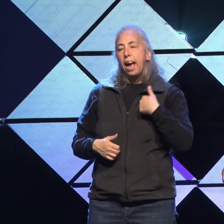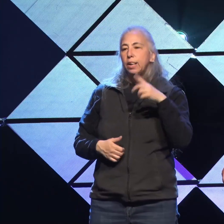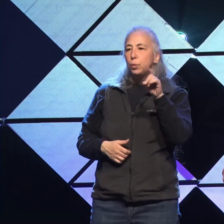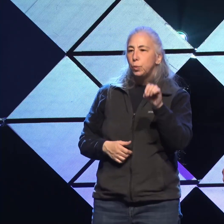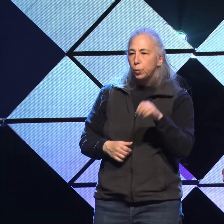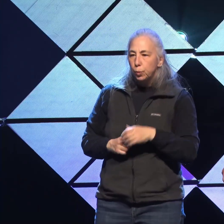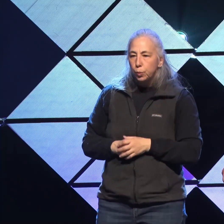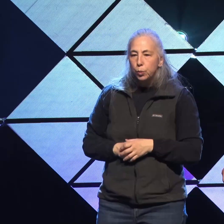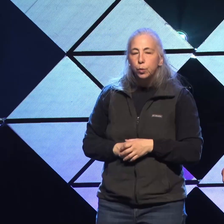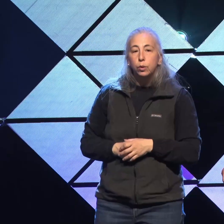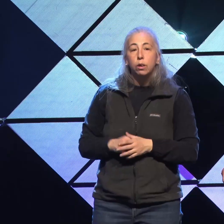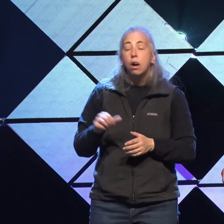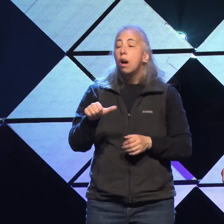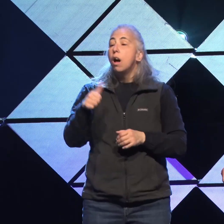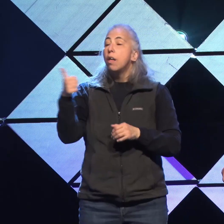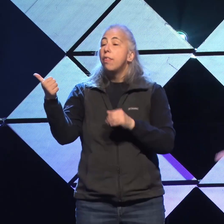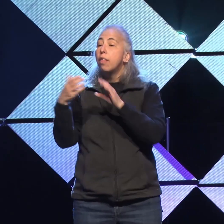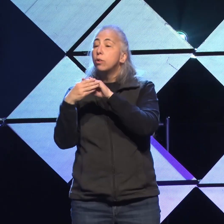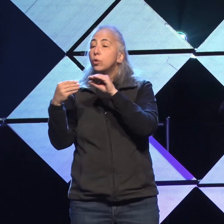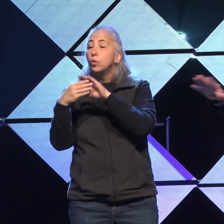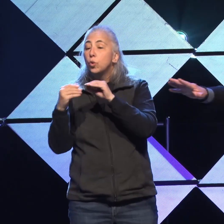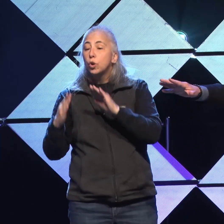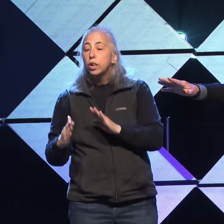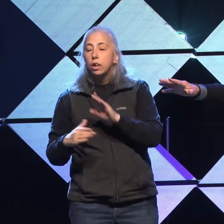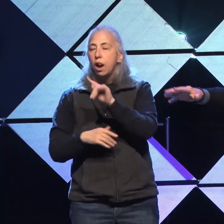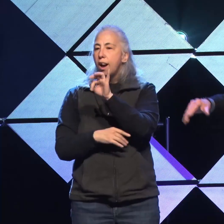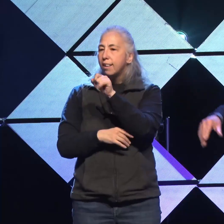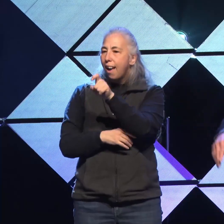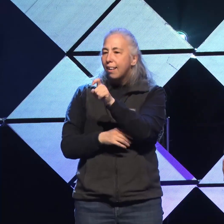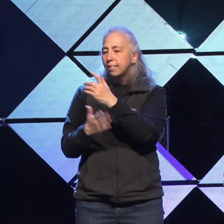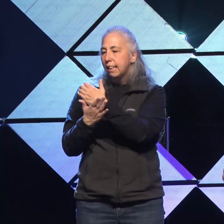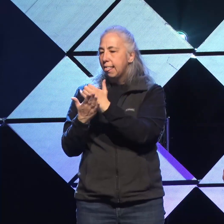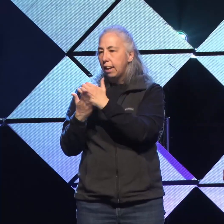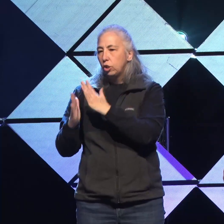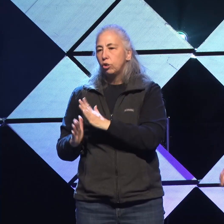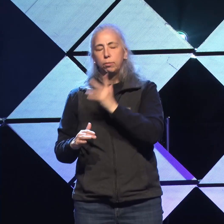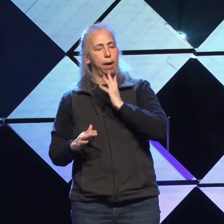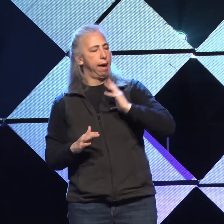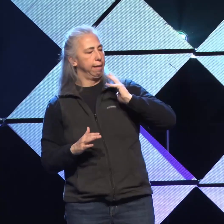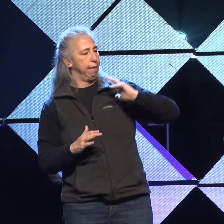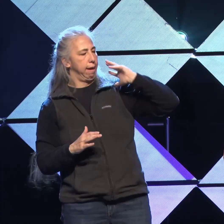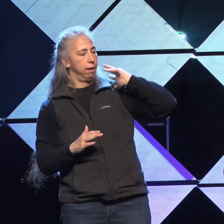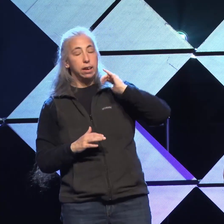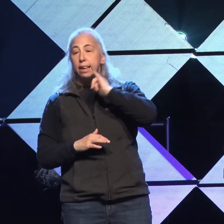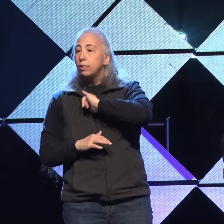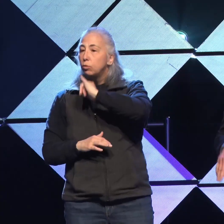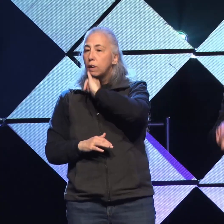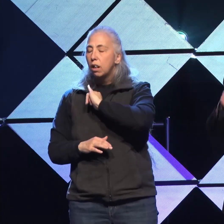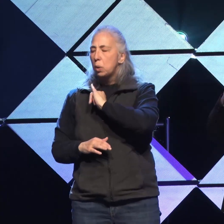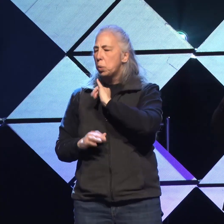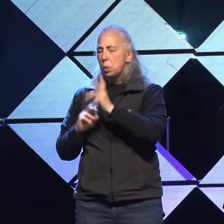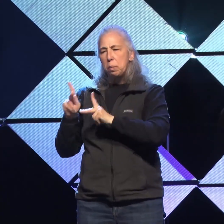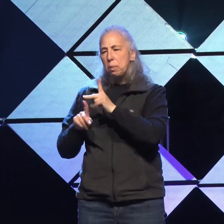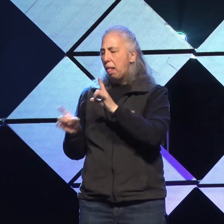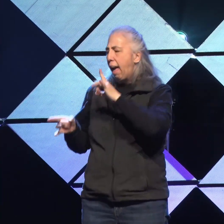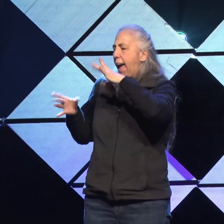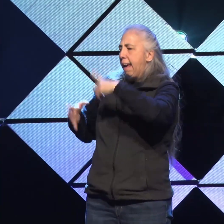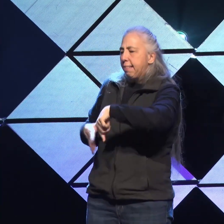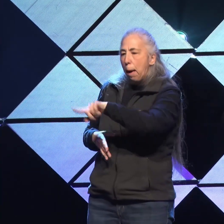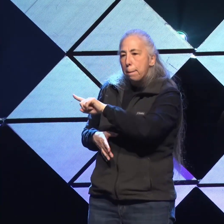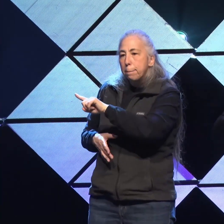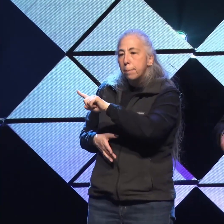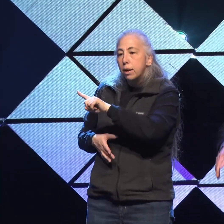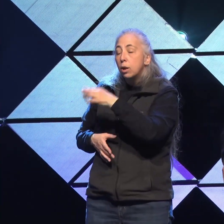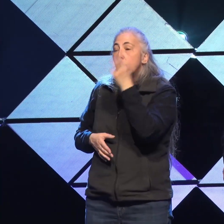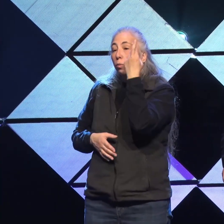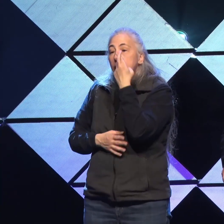tax collector, tax collectors were universally hated in Israel for good reason. They were collaborators